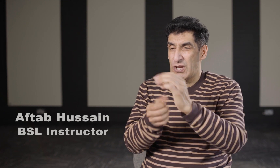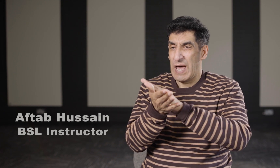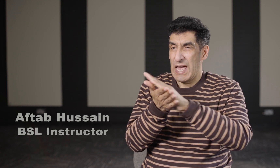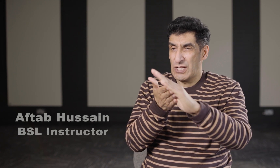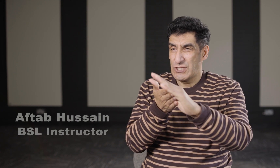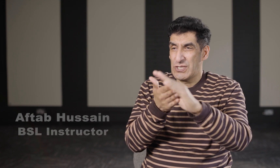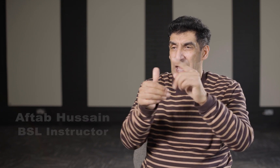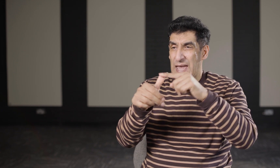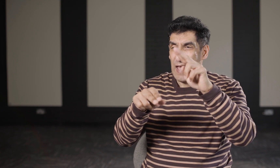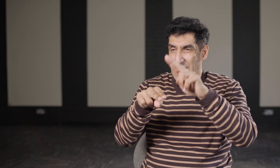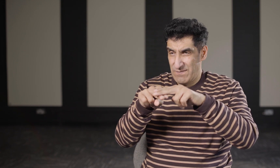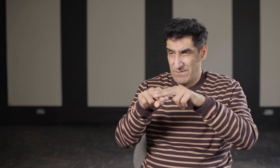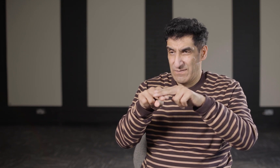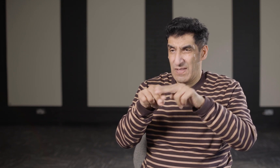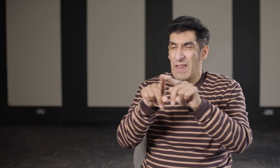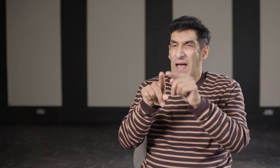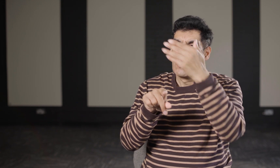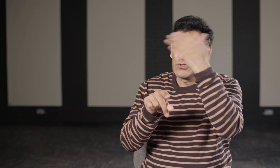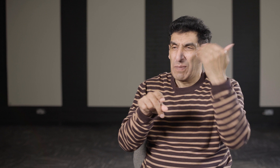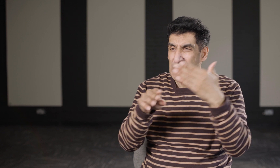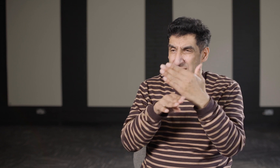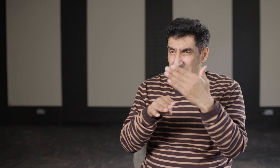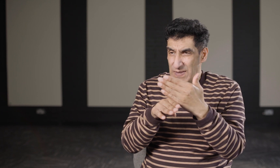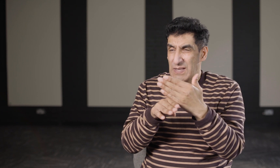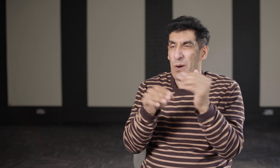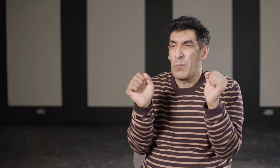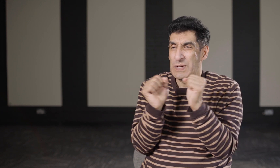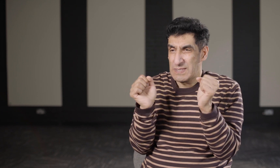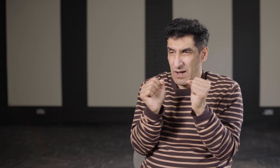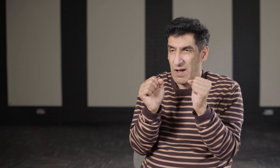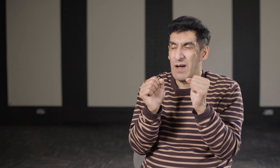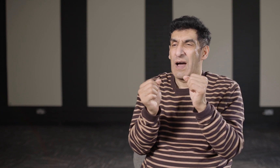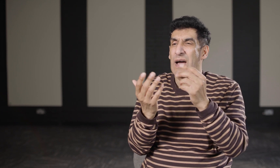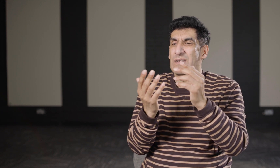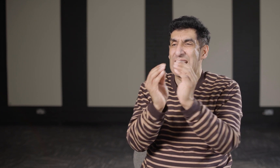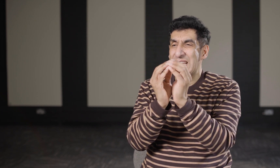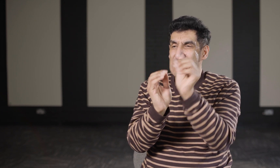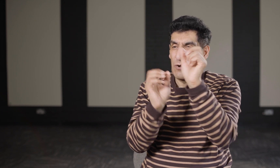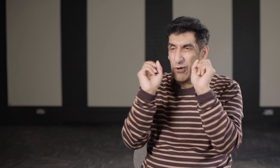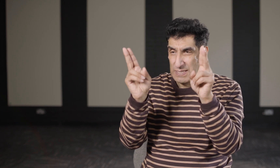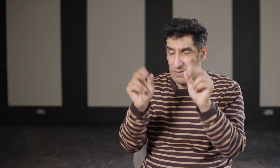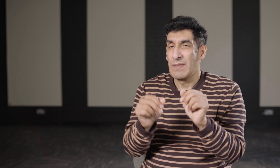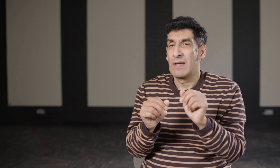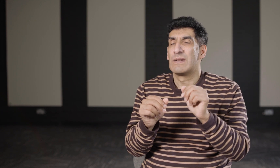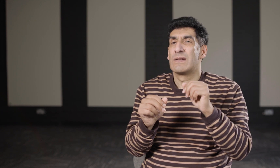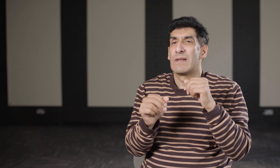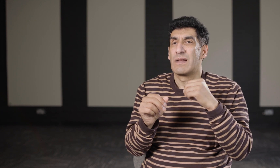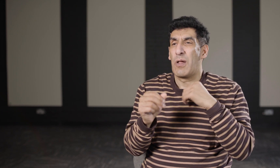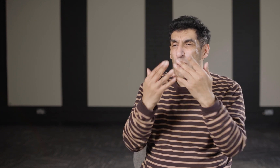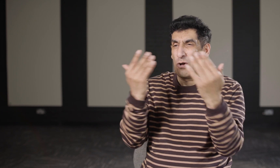community centres. I teach as part of a HAF programme, which is a government-run